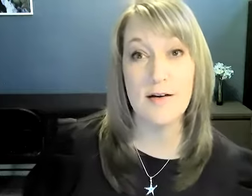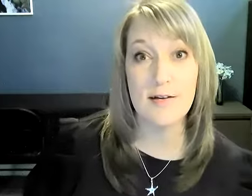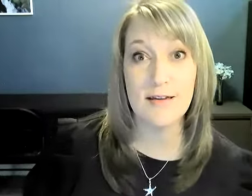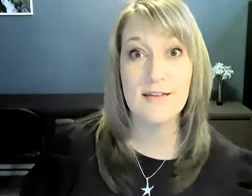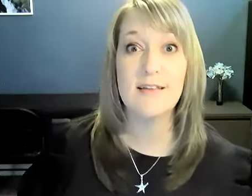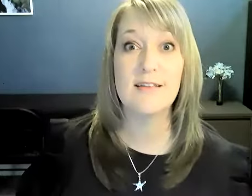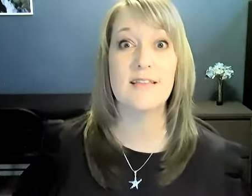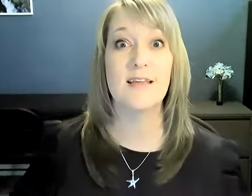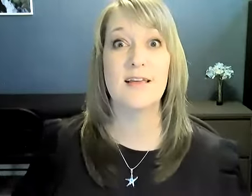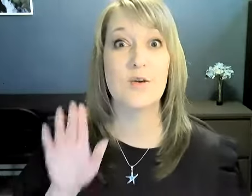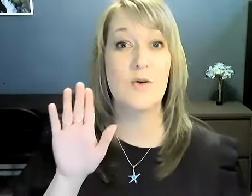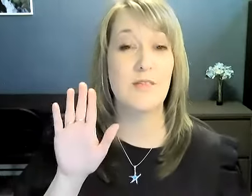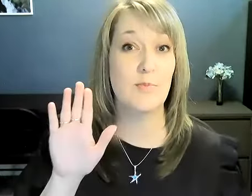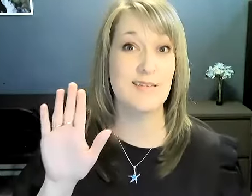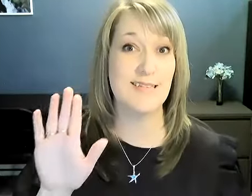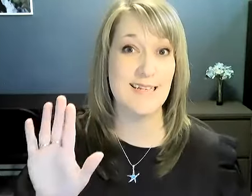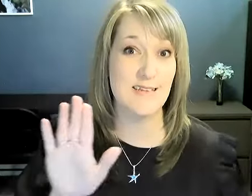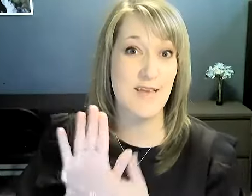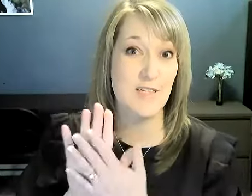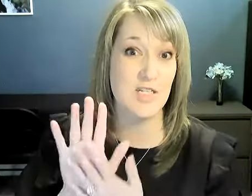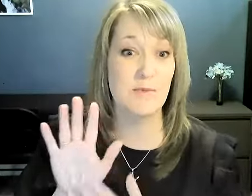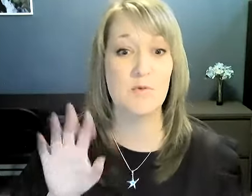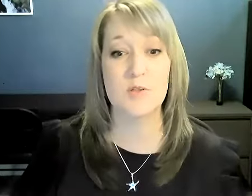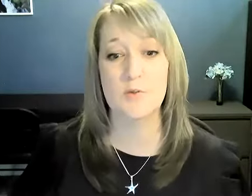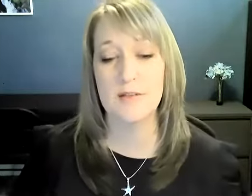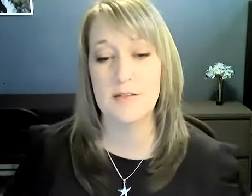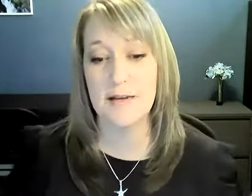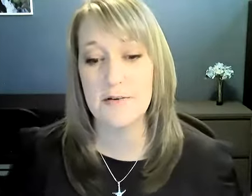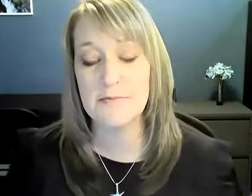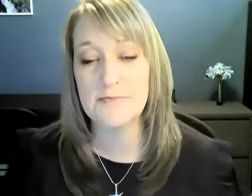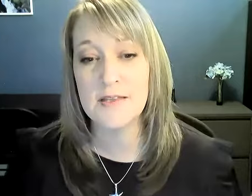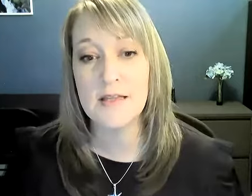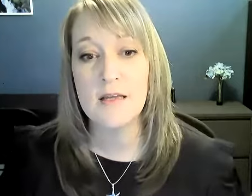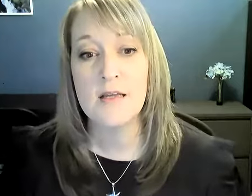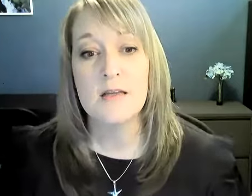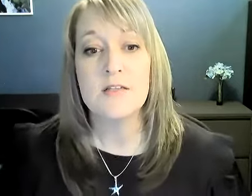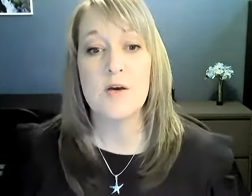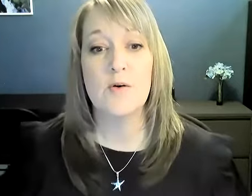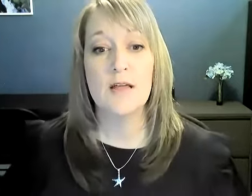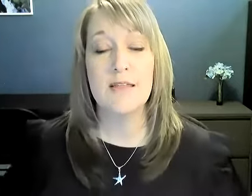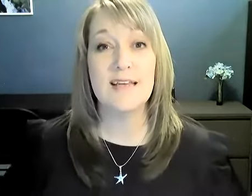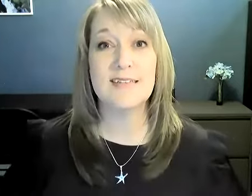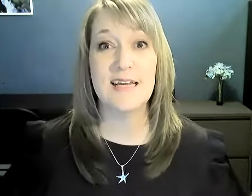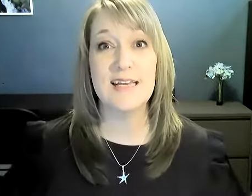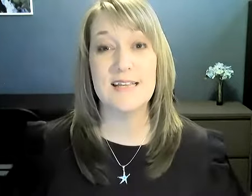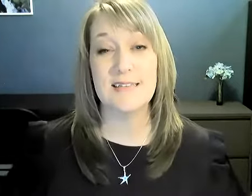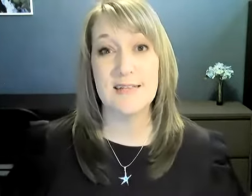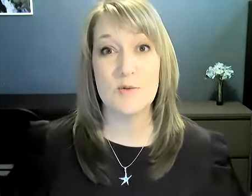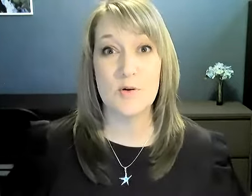dog, then you want the possessive hand shape, which we'll learn later. So the next sign is us or